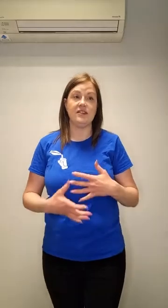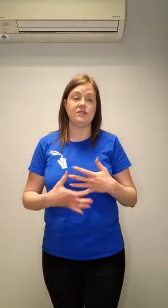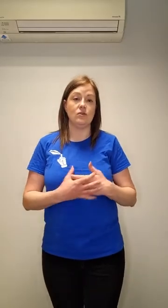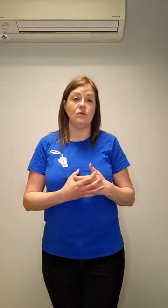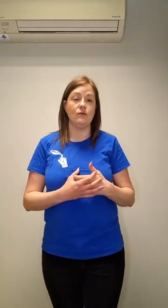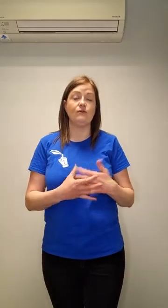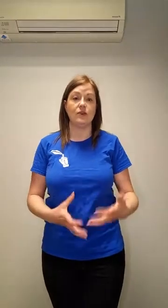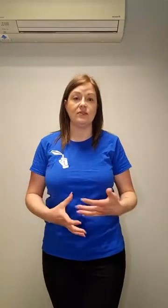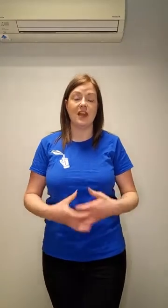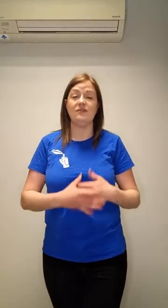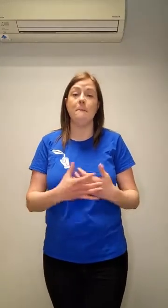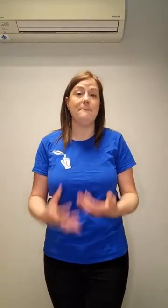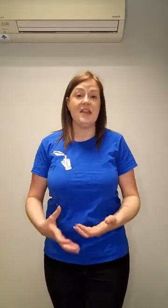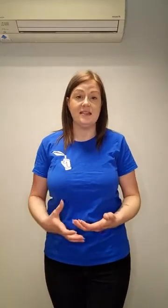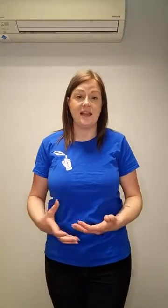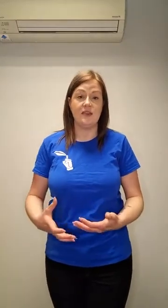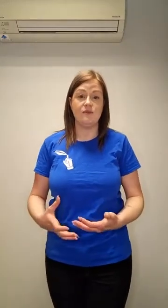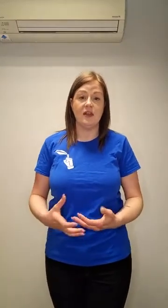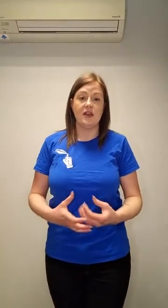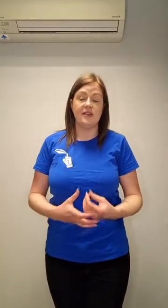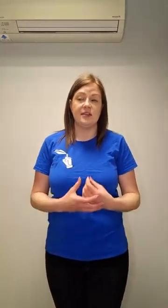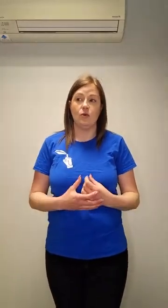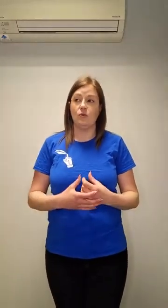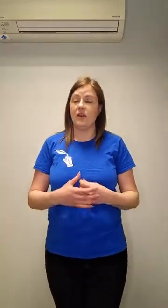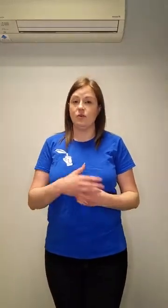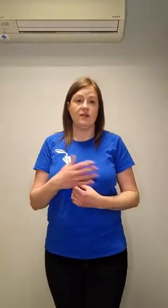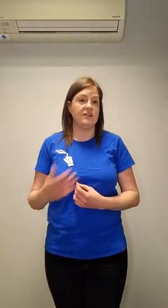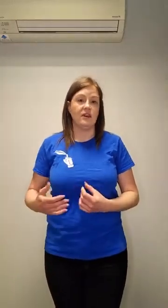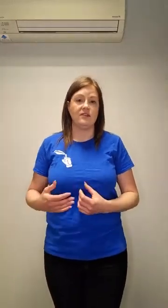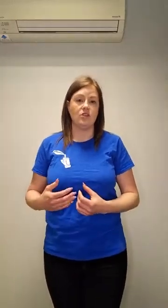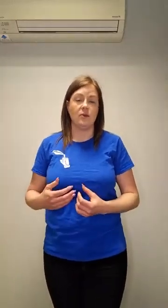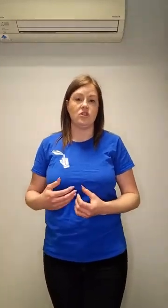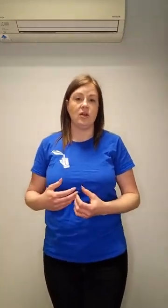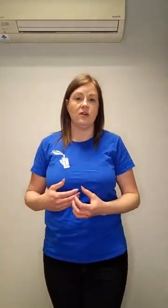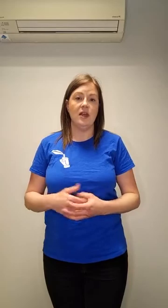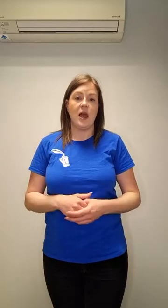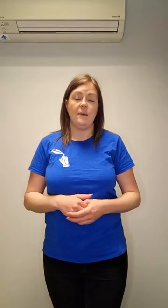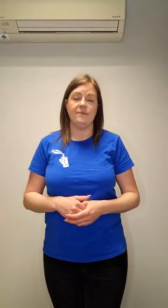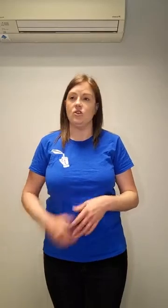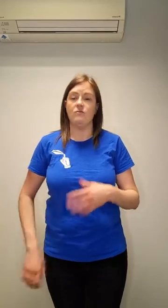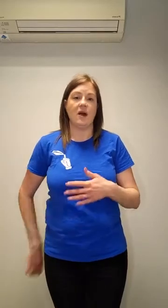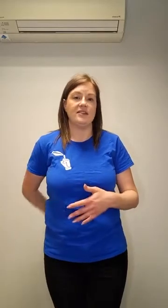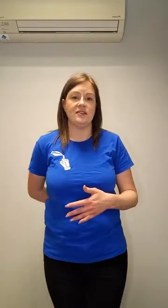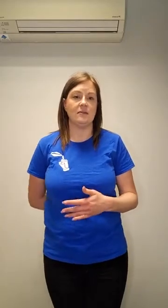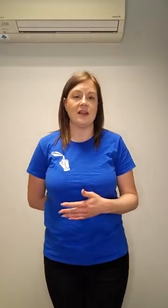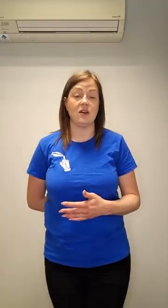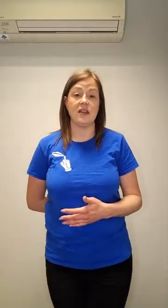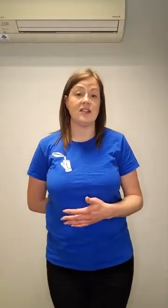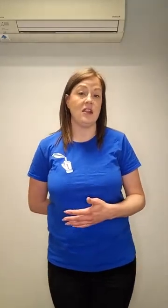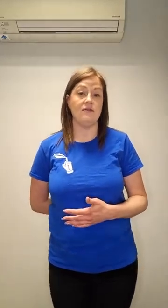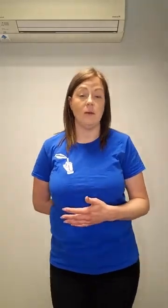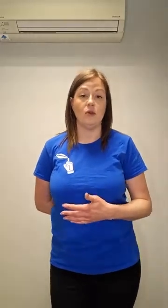is to feel safe, to be safe. So if you're in a certain situation and you might sense some anxiety from